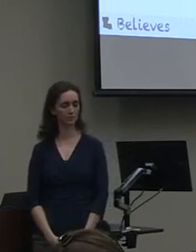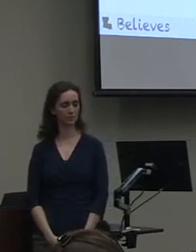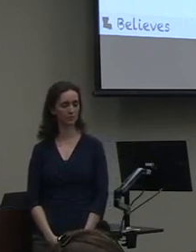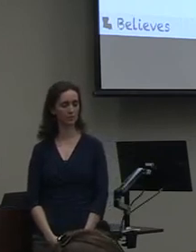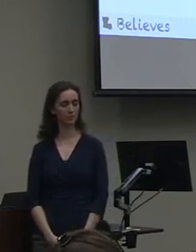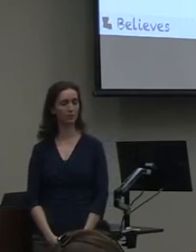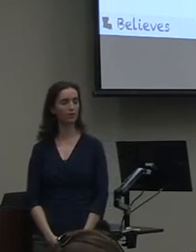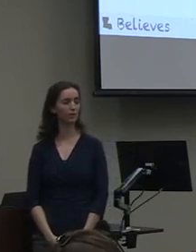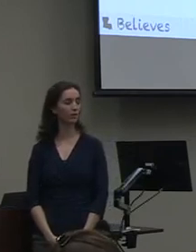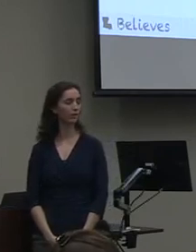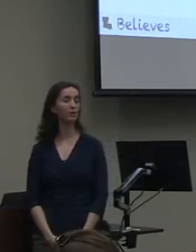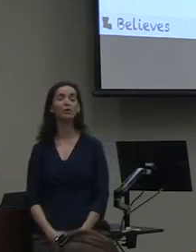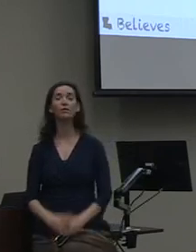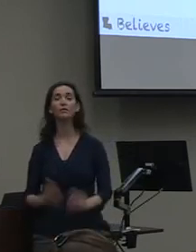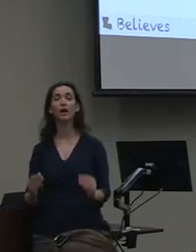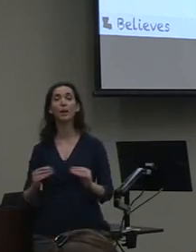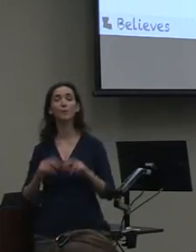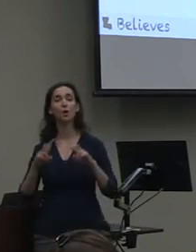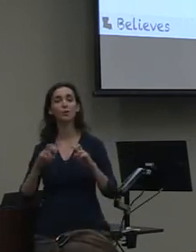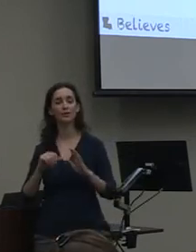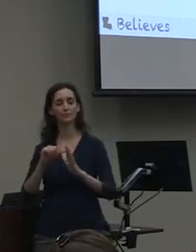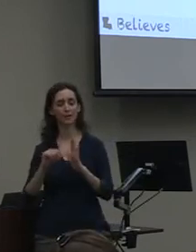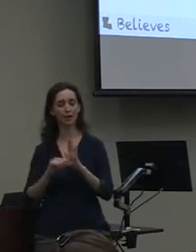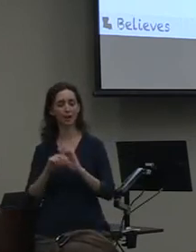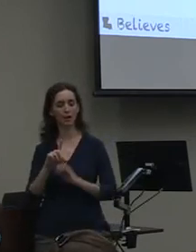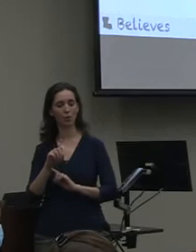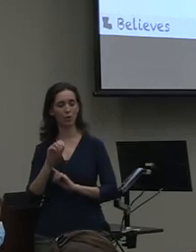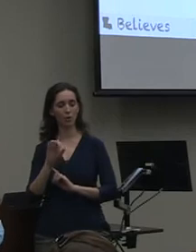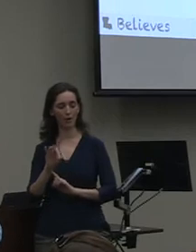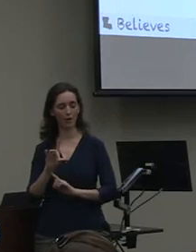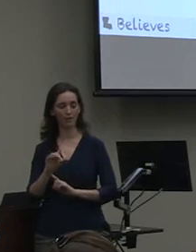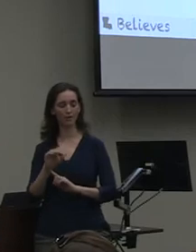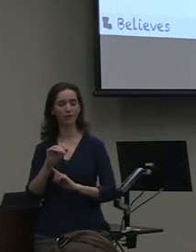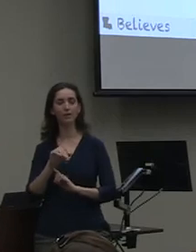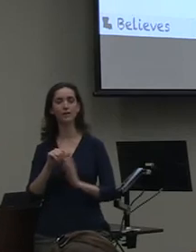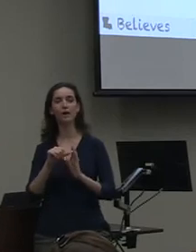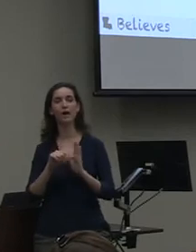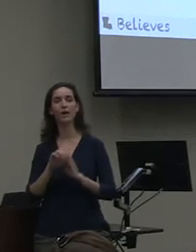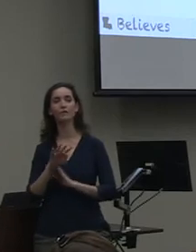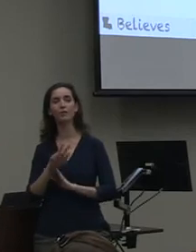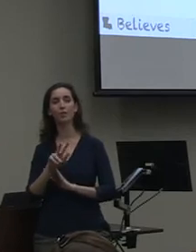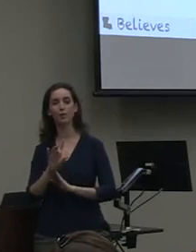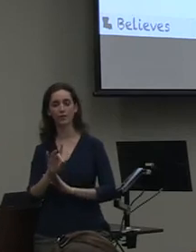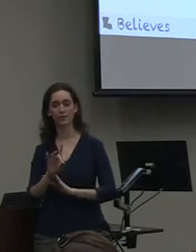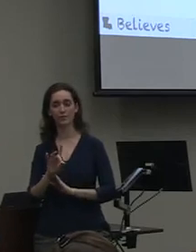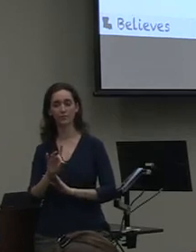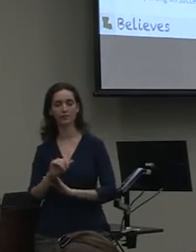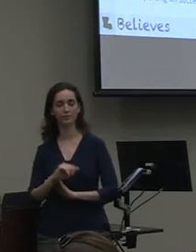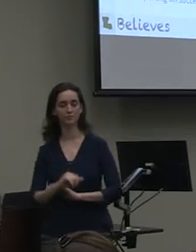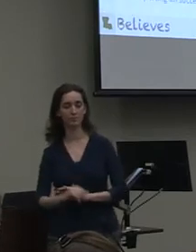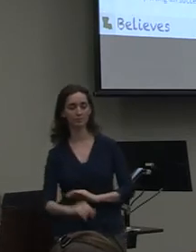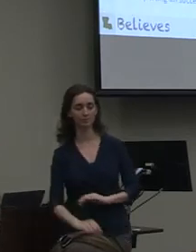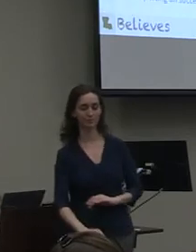So diving a little more deeply into Act 108 and Act 438.